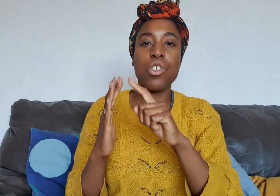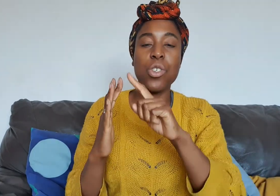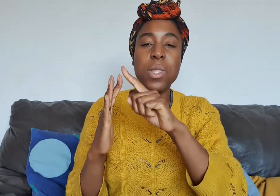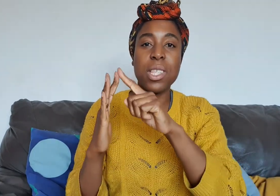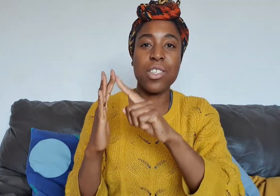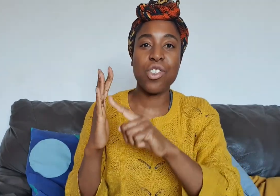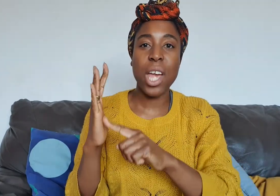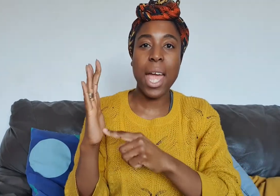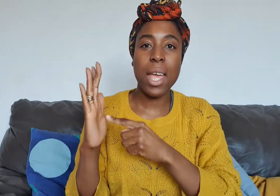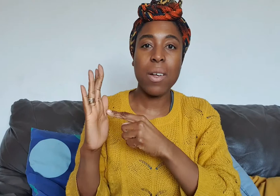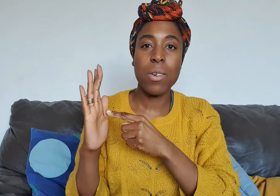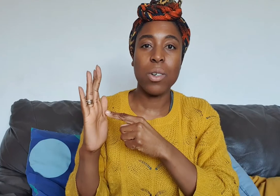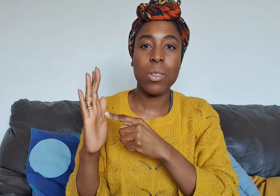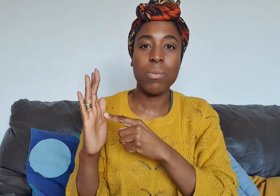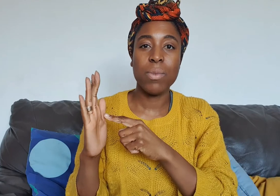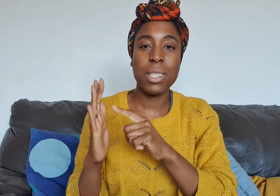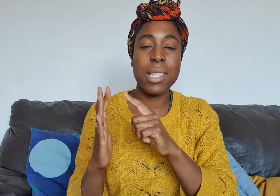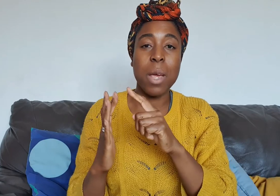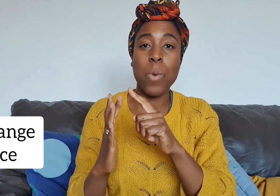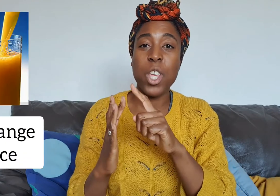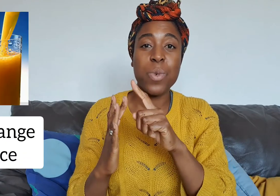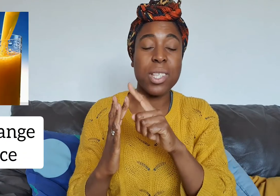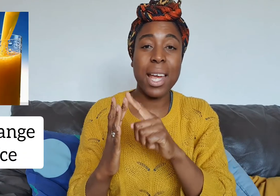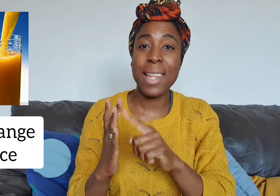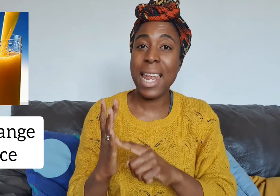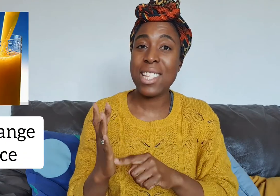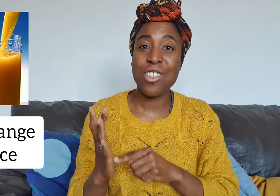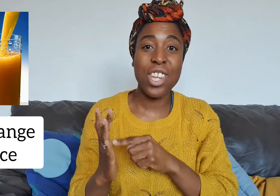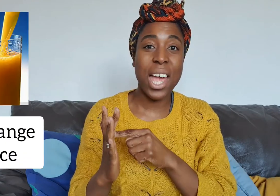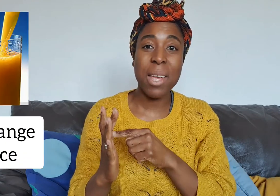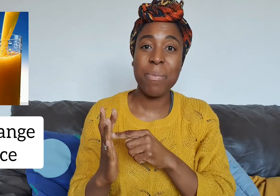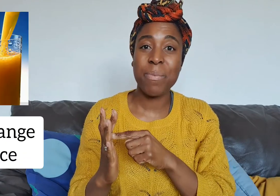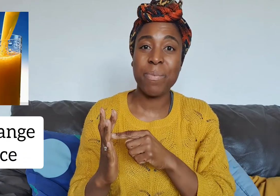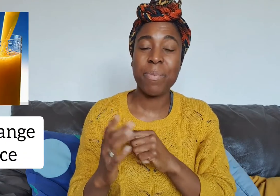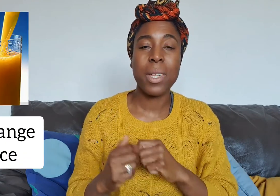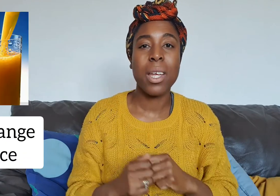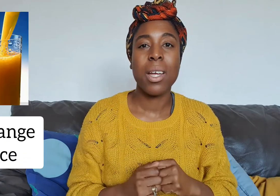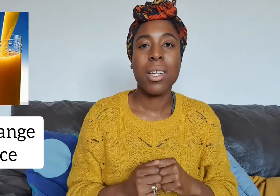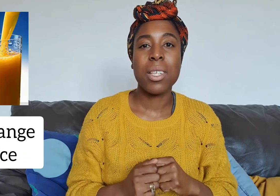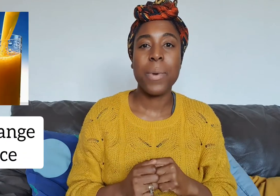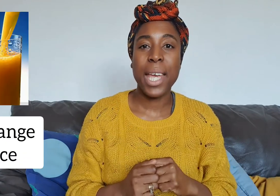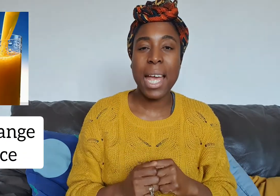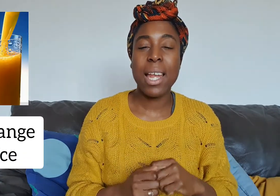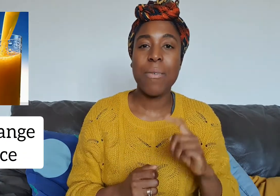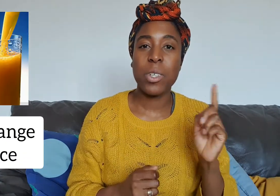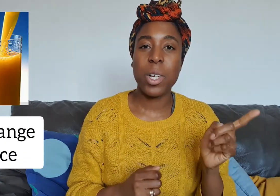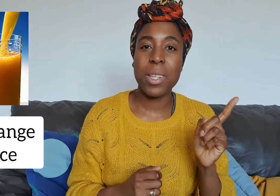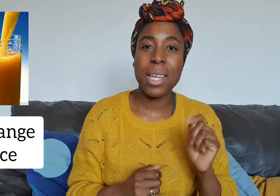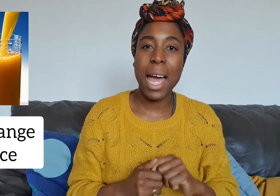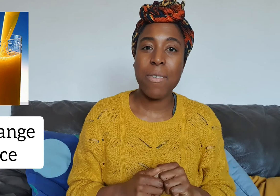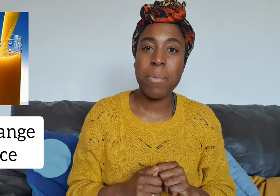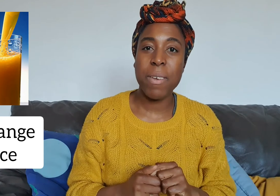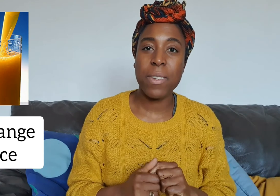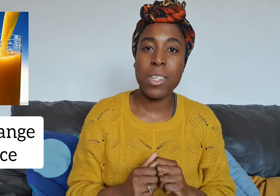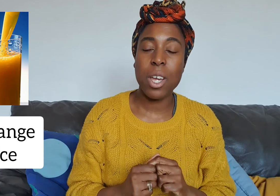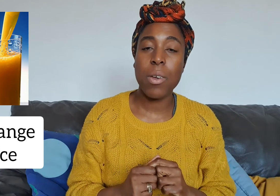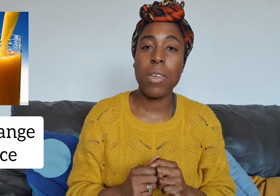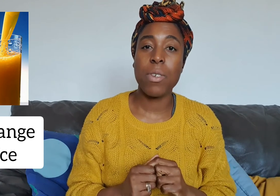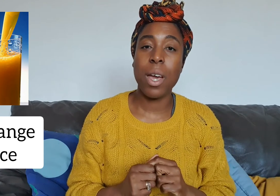juice is a J, the same way you would sign the letter J. So again, have a look at the alphabet video if you haven't